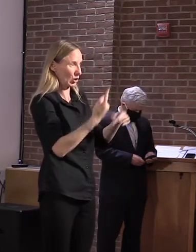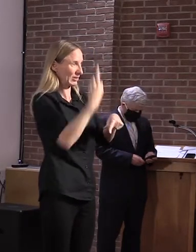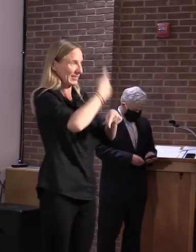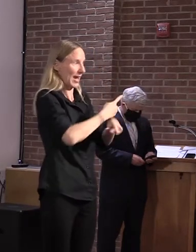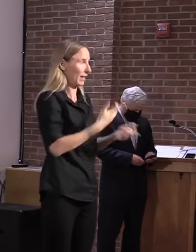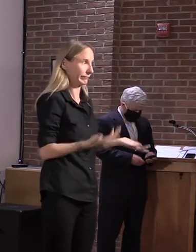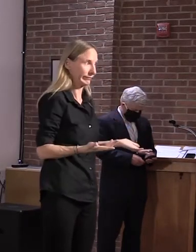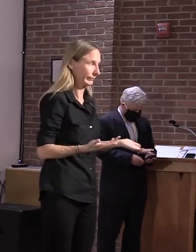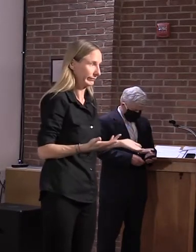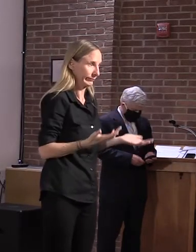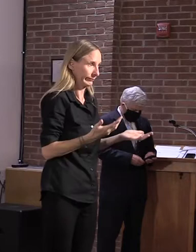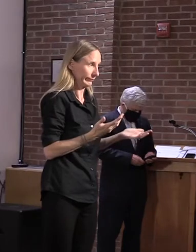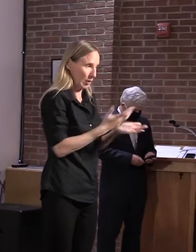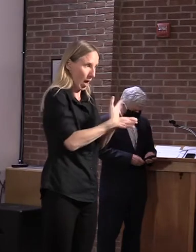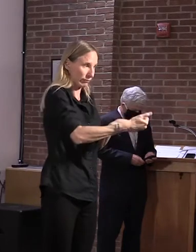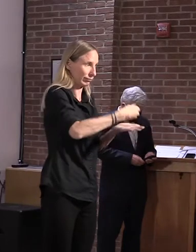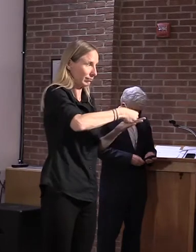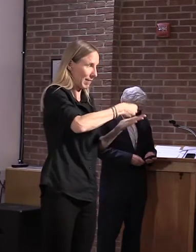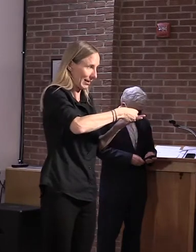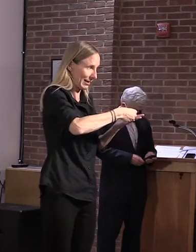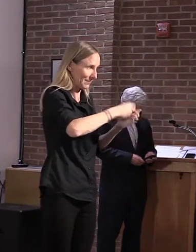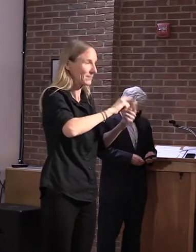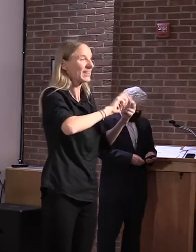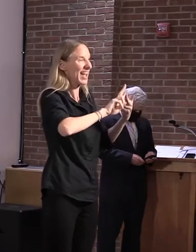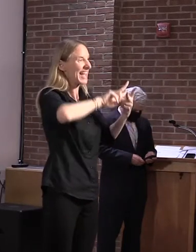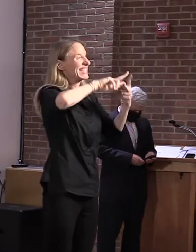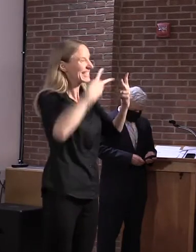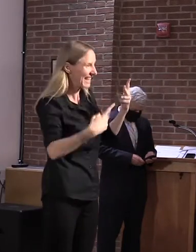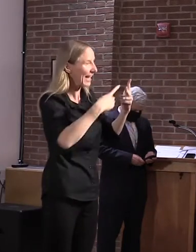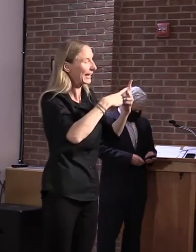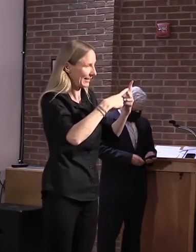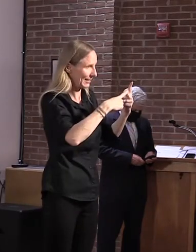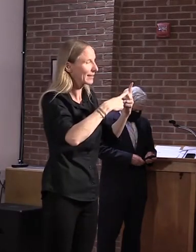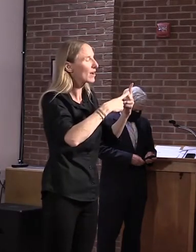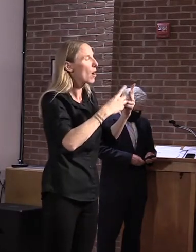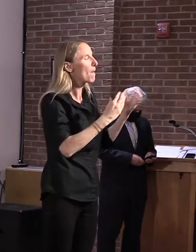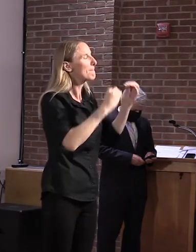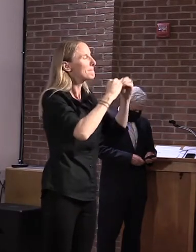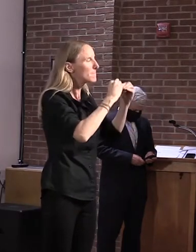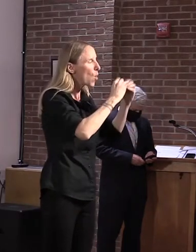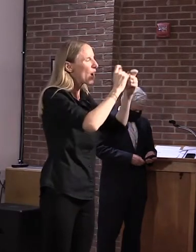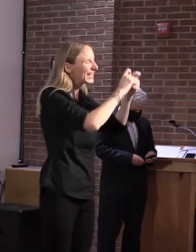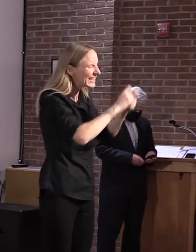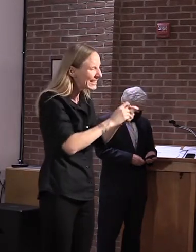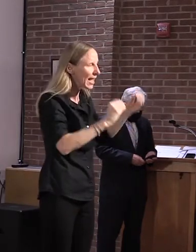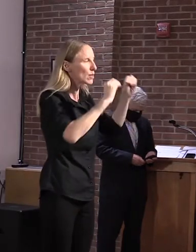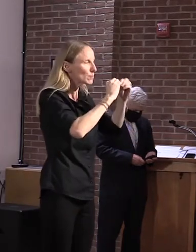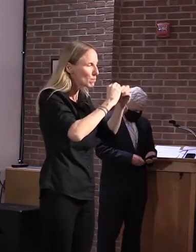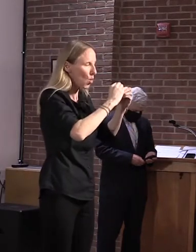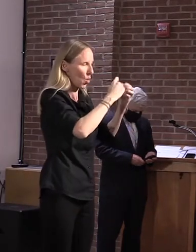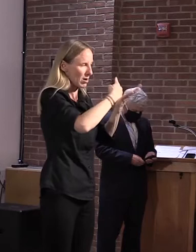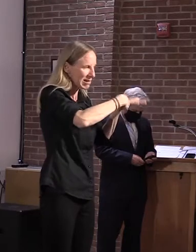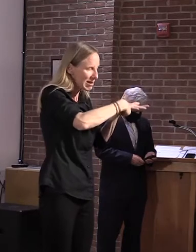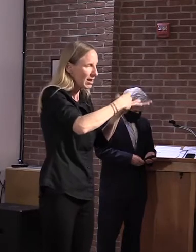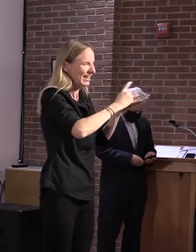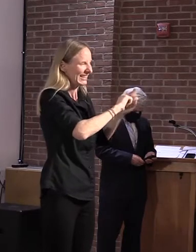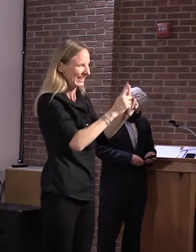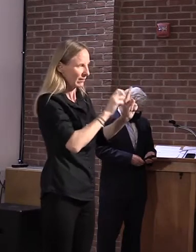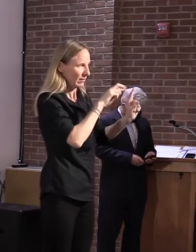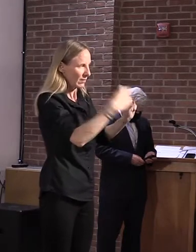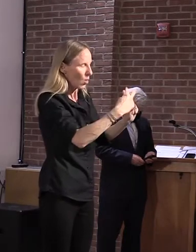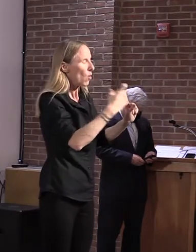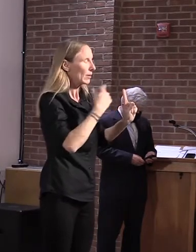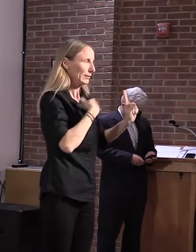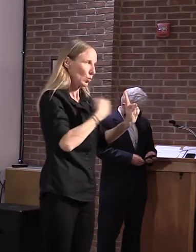the second appropriation comes with many more strings attached and different details for different groups. I am thankful to the team at the Agency